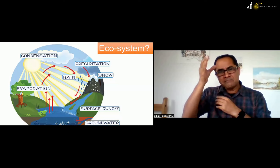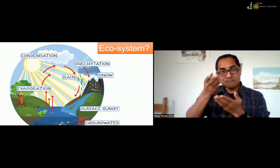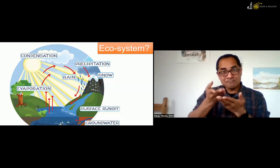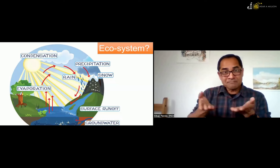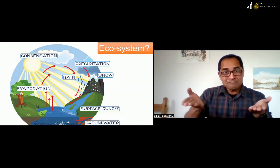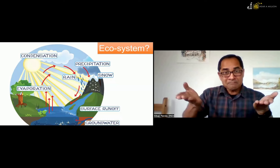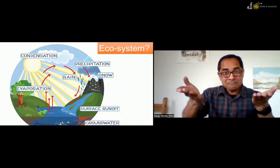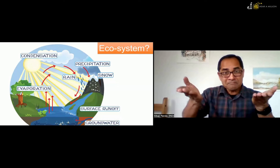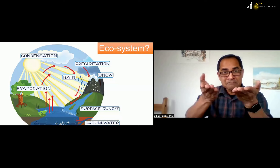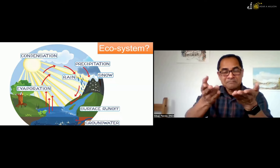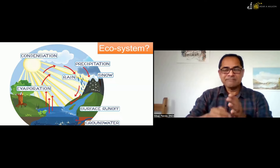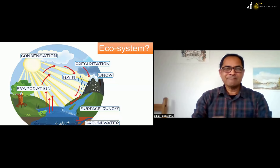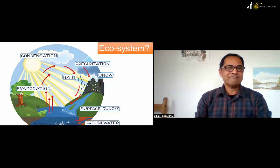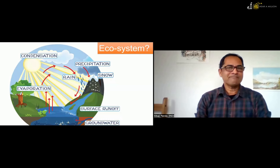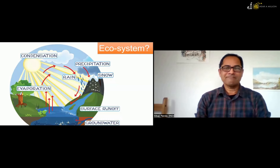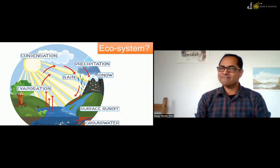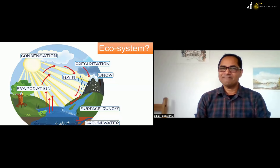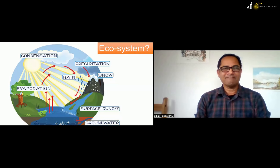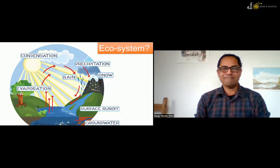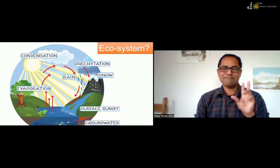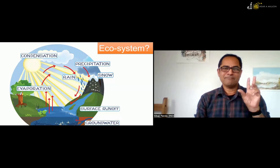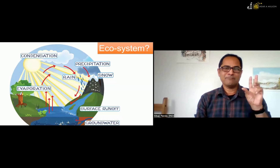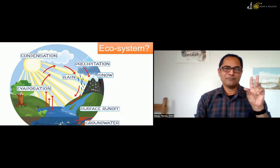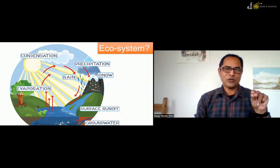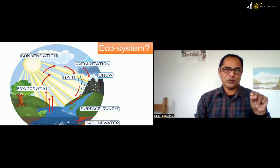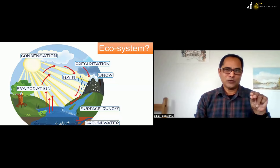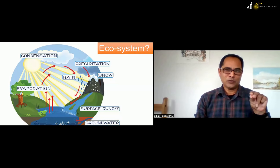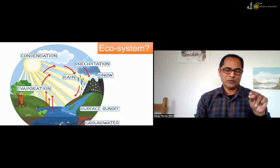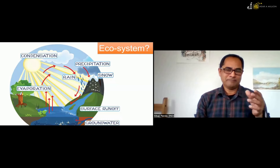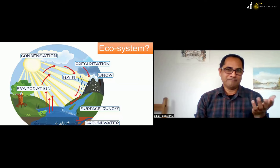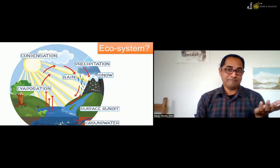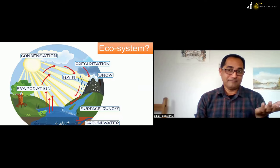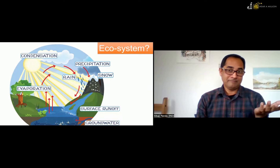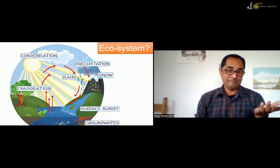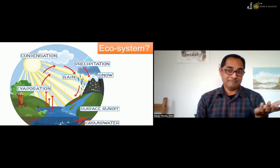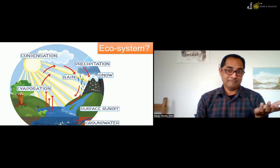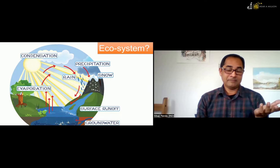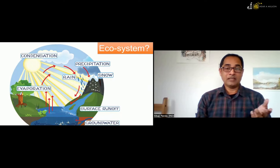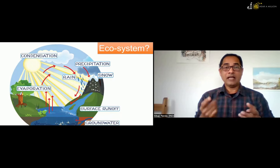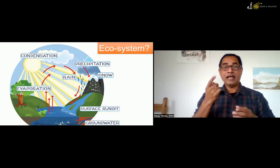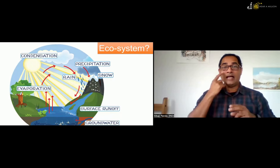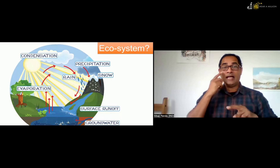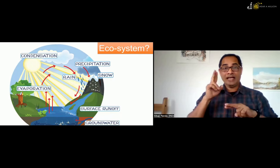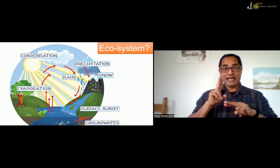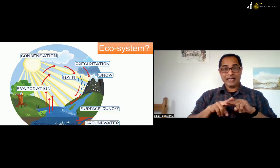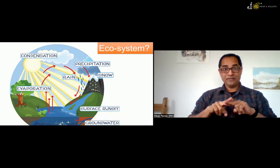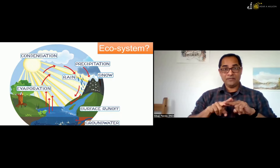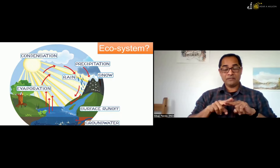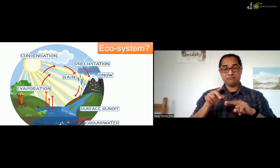quality, learning, understanding? No, right?